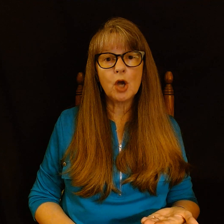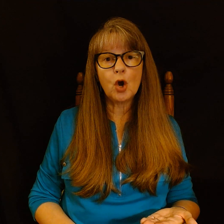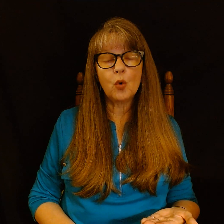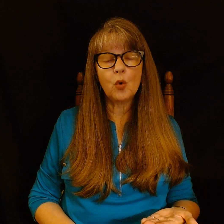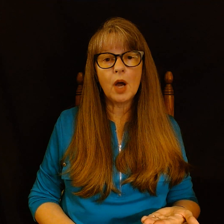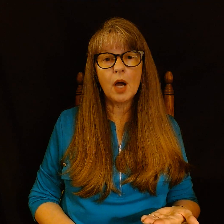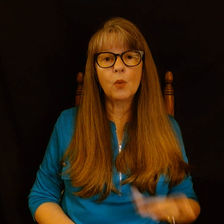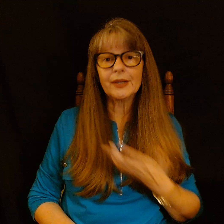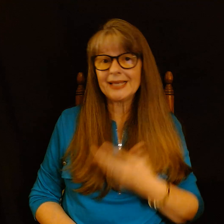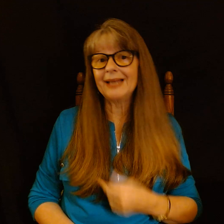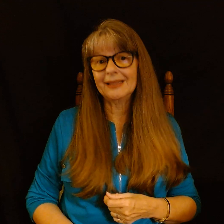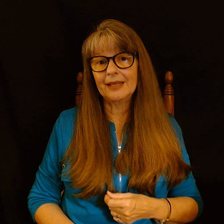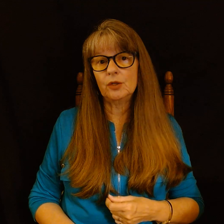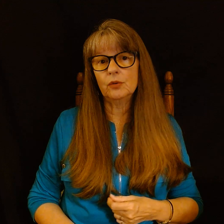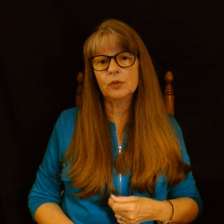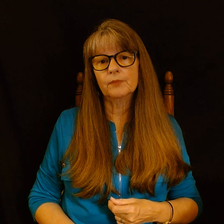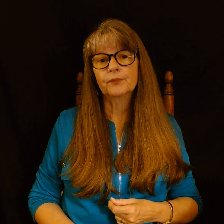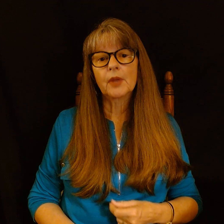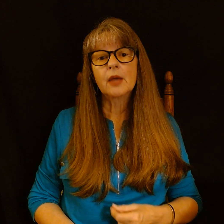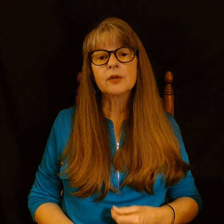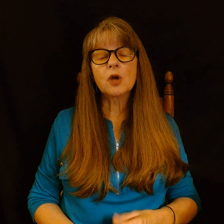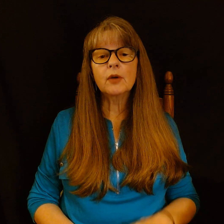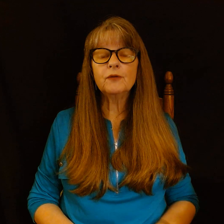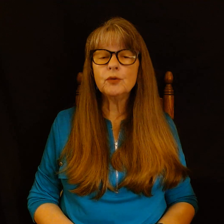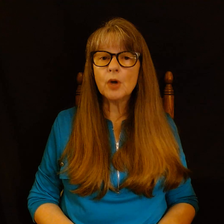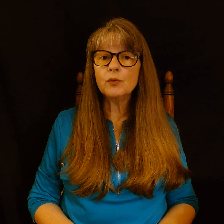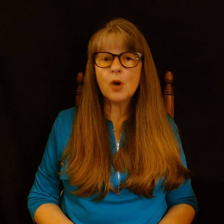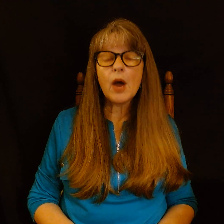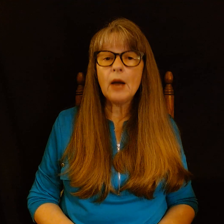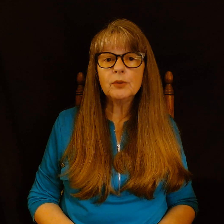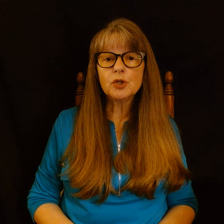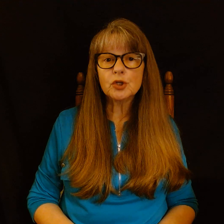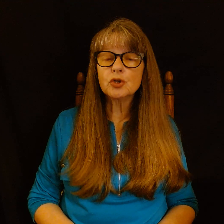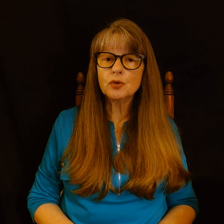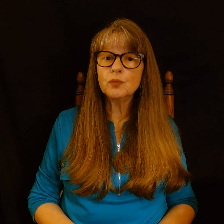know what sign that they use. So if you don't know, I would just do